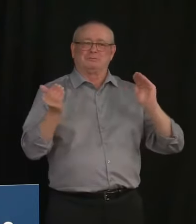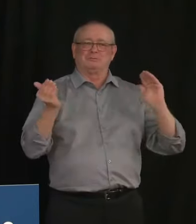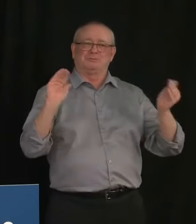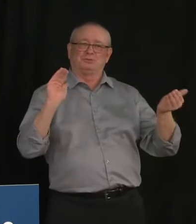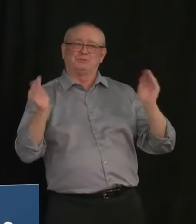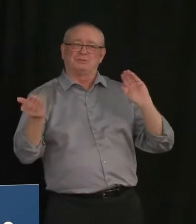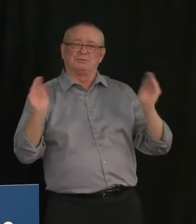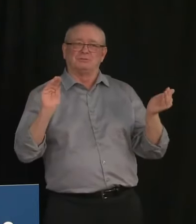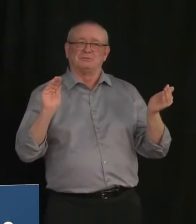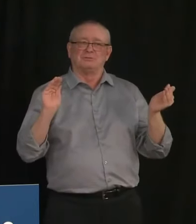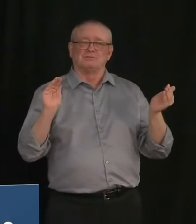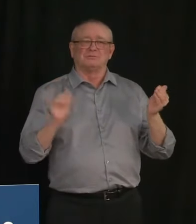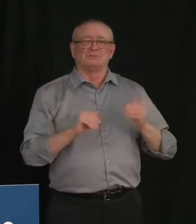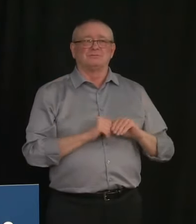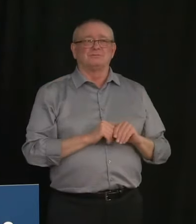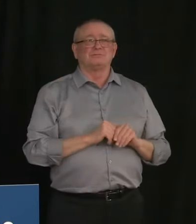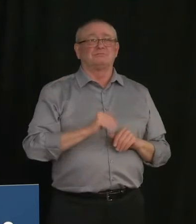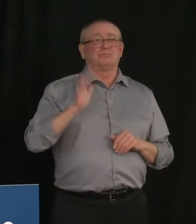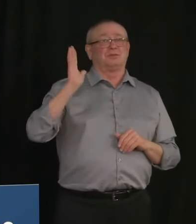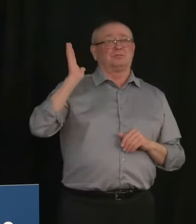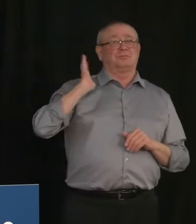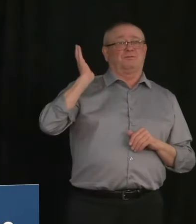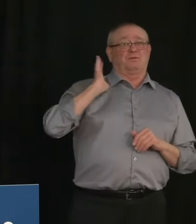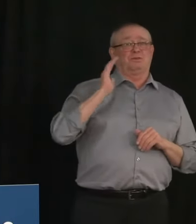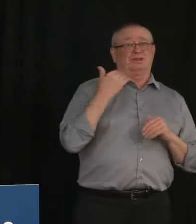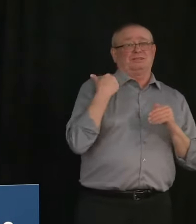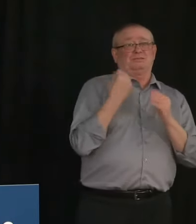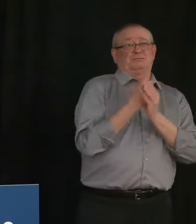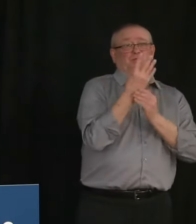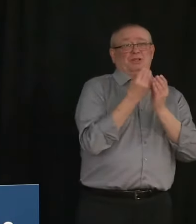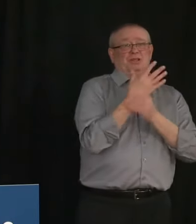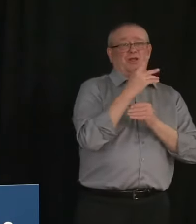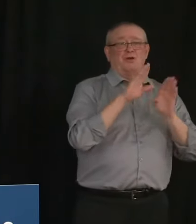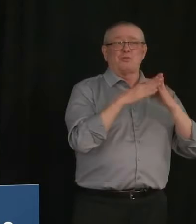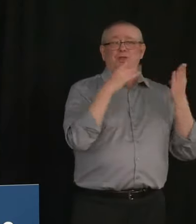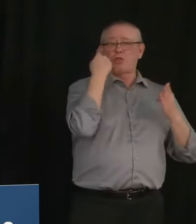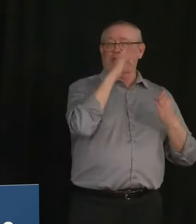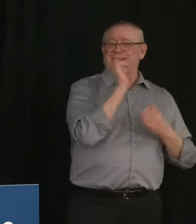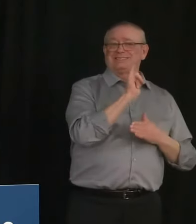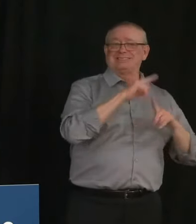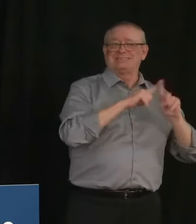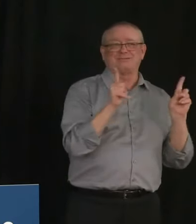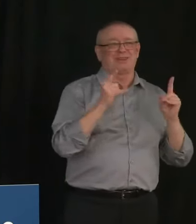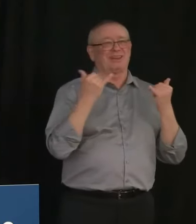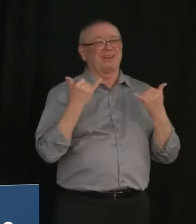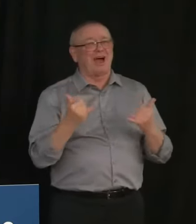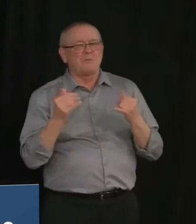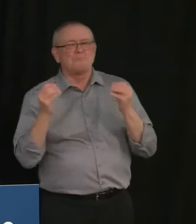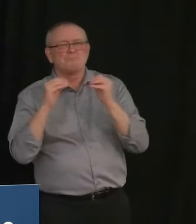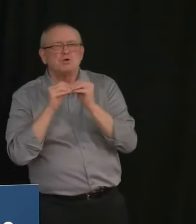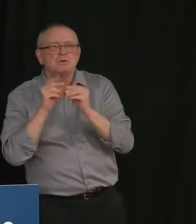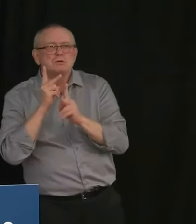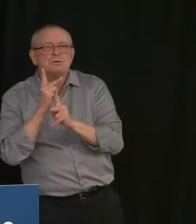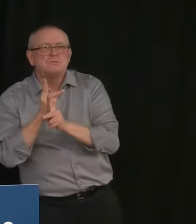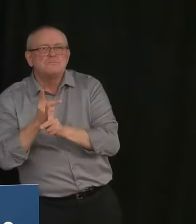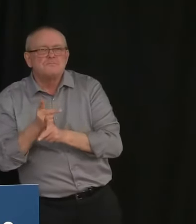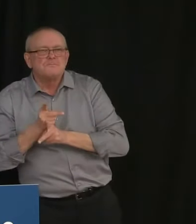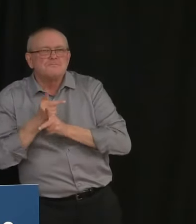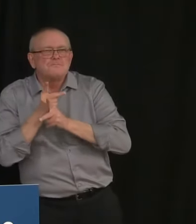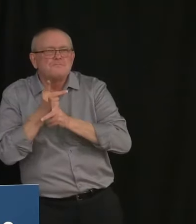approaching relaunch like we did in the spring, and instead are pursuing a more cautious approach. Currently, there